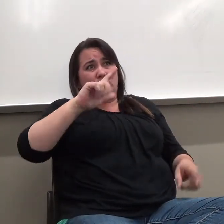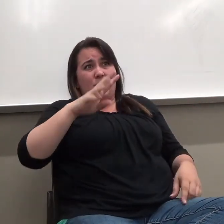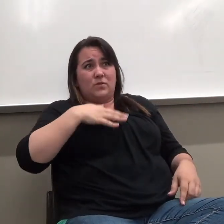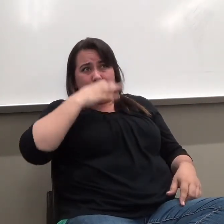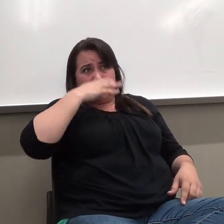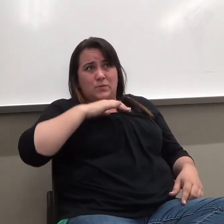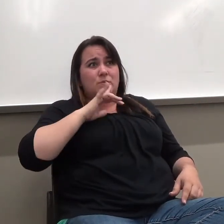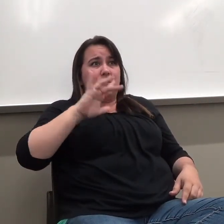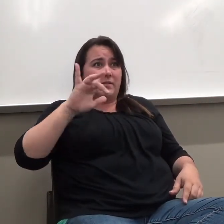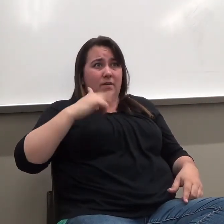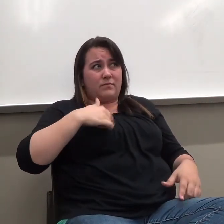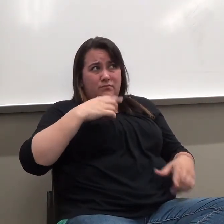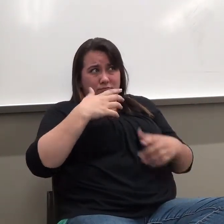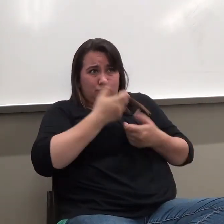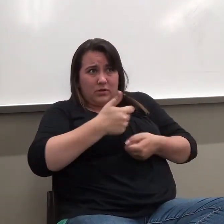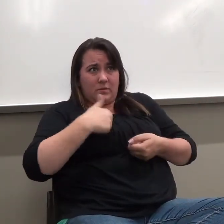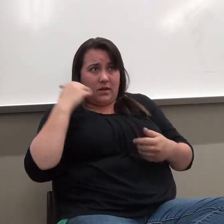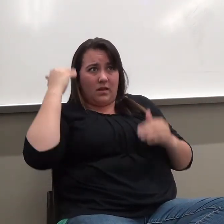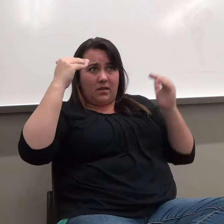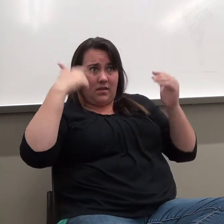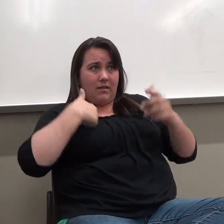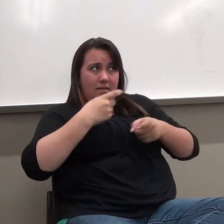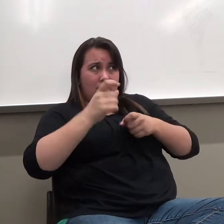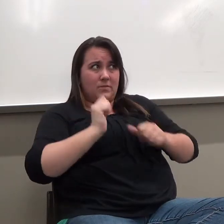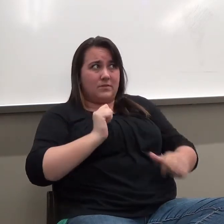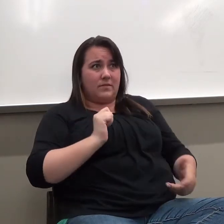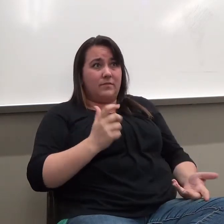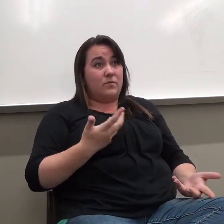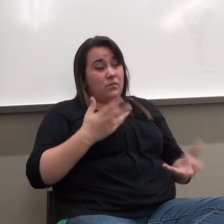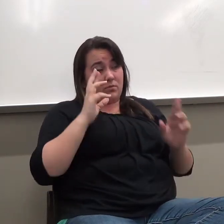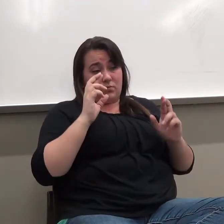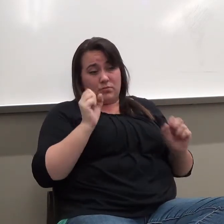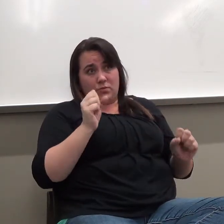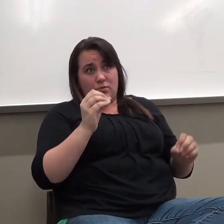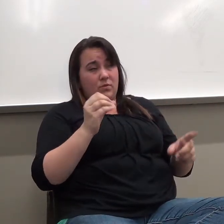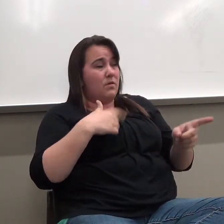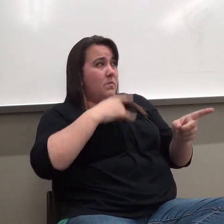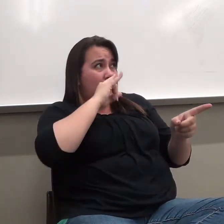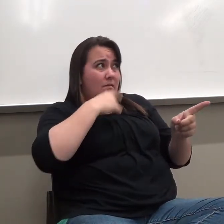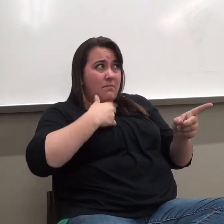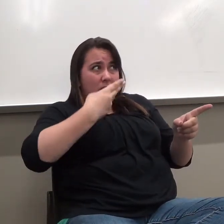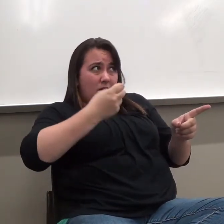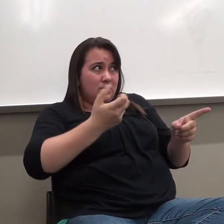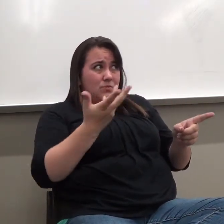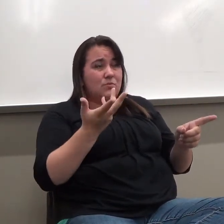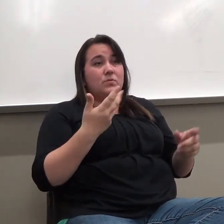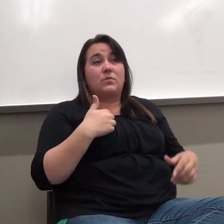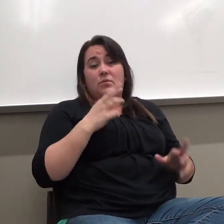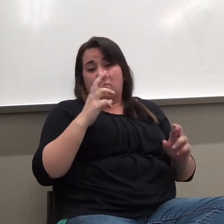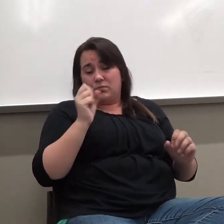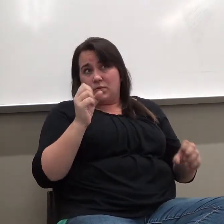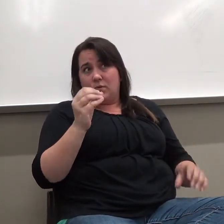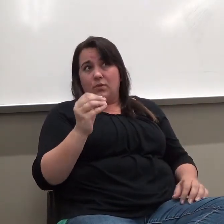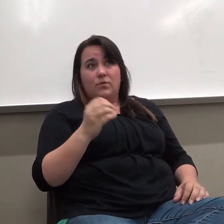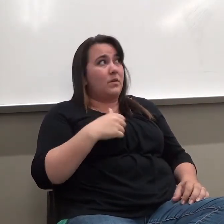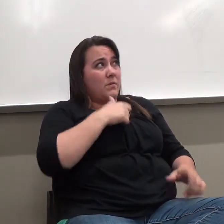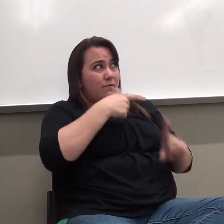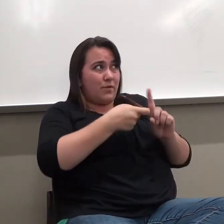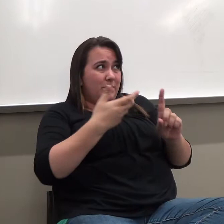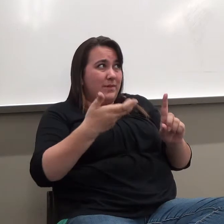25. Trust me, I'm grown. I handle my business. Okay, I hope I'm not a so. kid. I'm not out of high school. I hope so. Yeah, Okay. I'm not from here. All right,